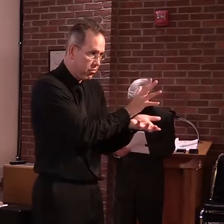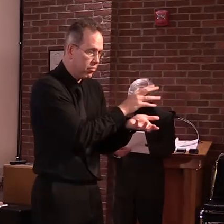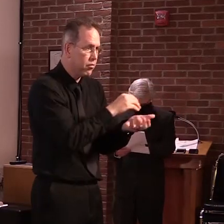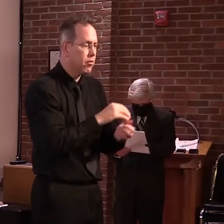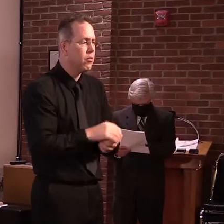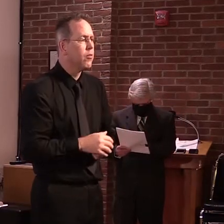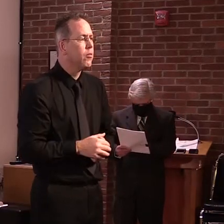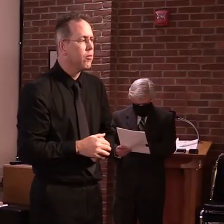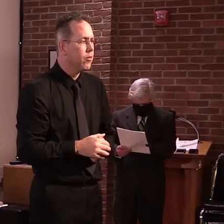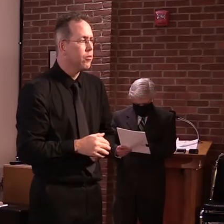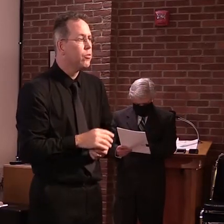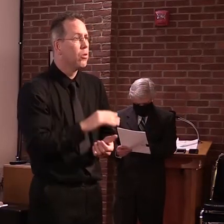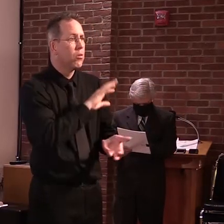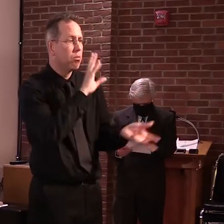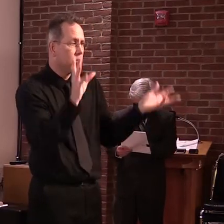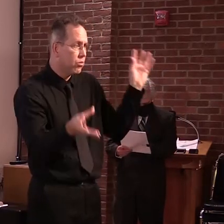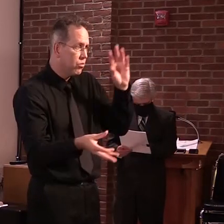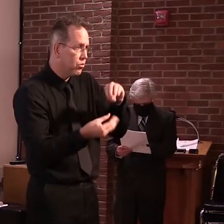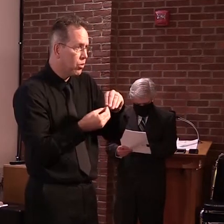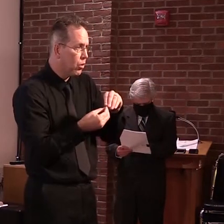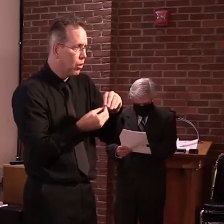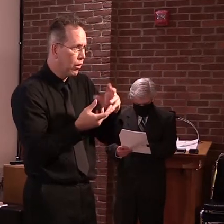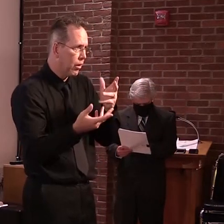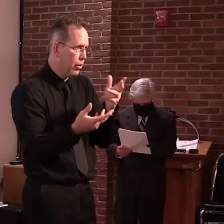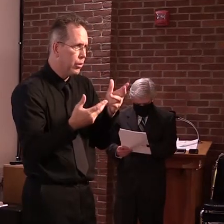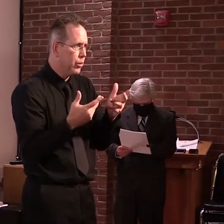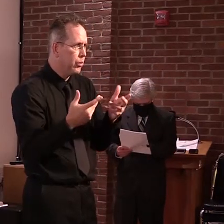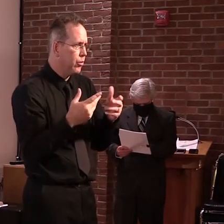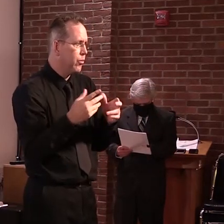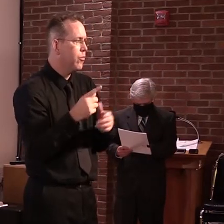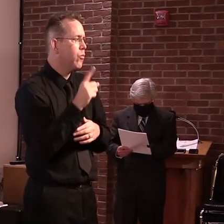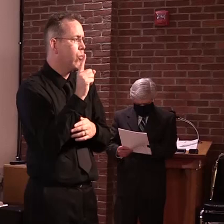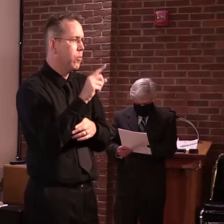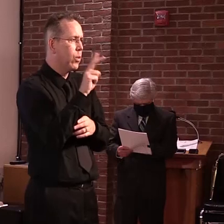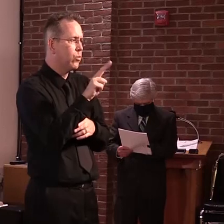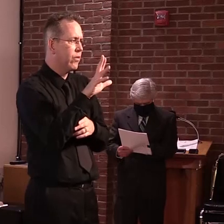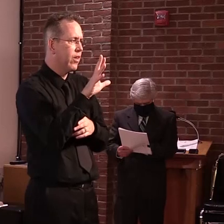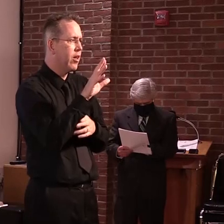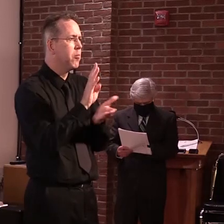$1.25 billion. Does that answer your question, or is it more specific?